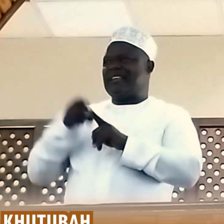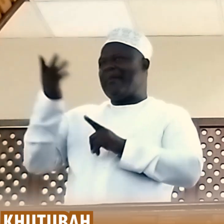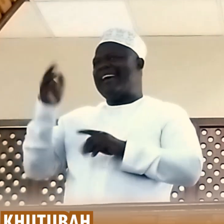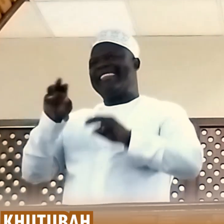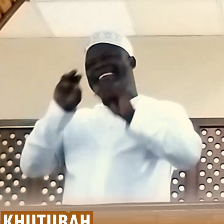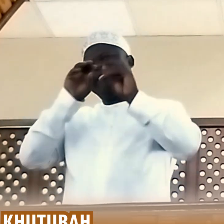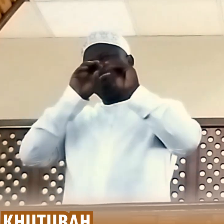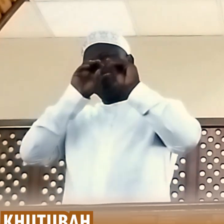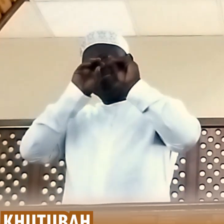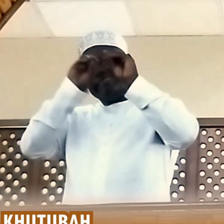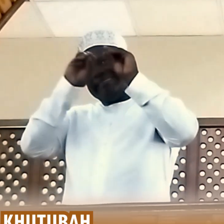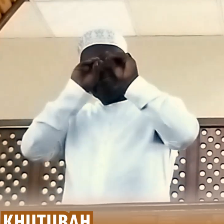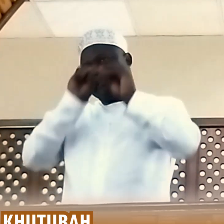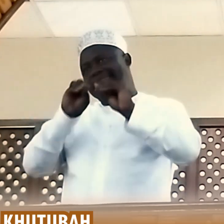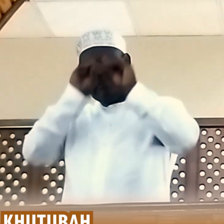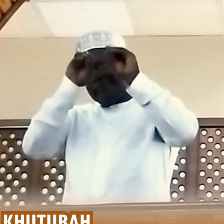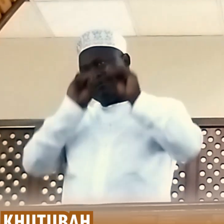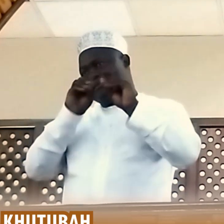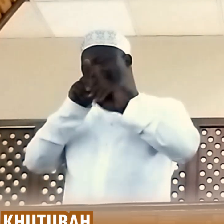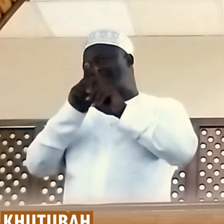ng'abasomesa b'eddiini,